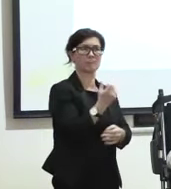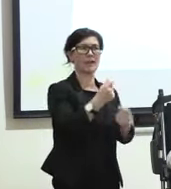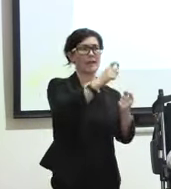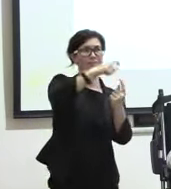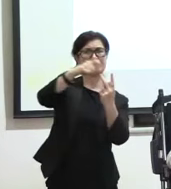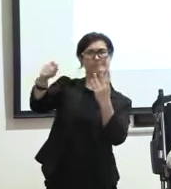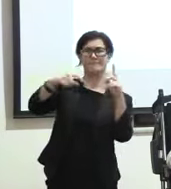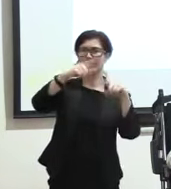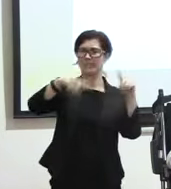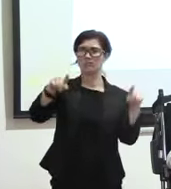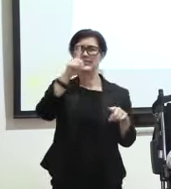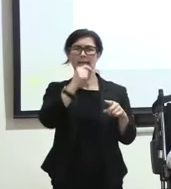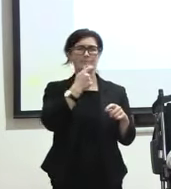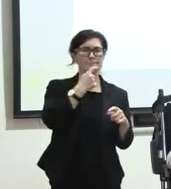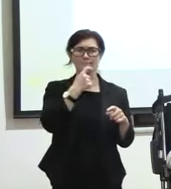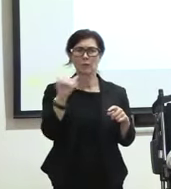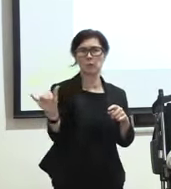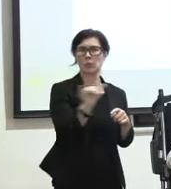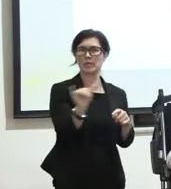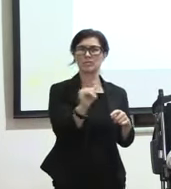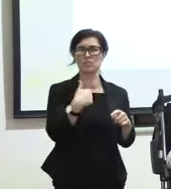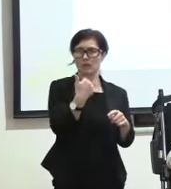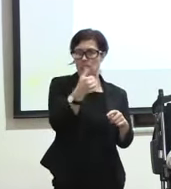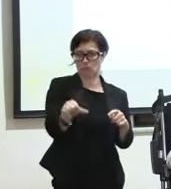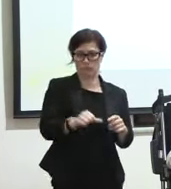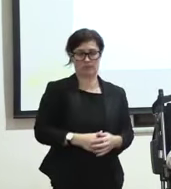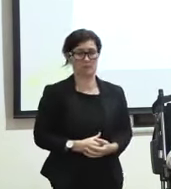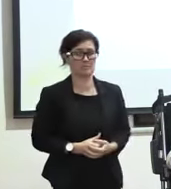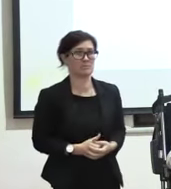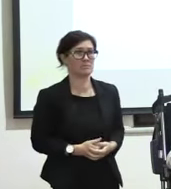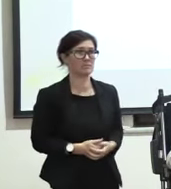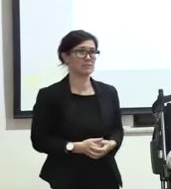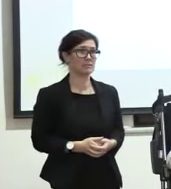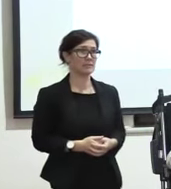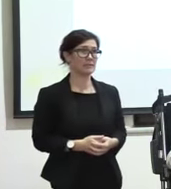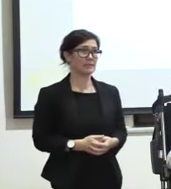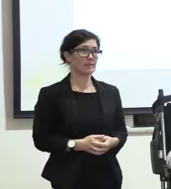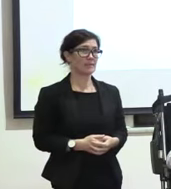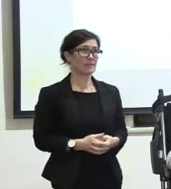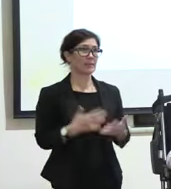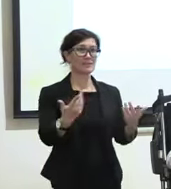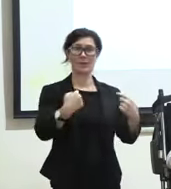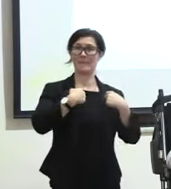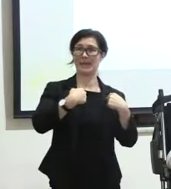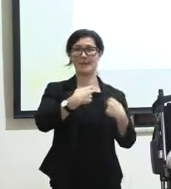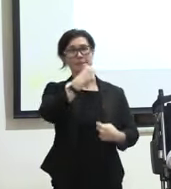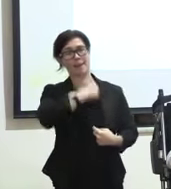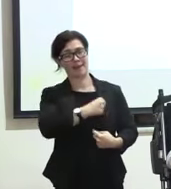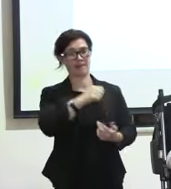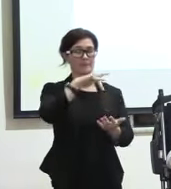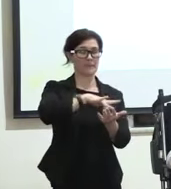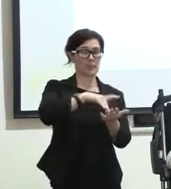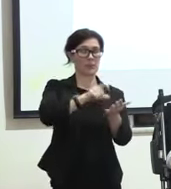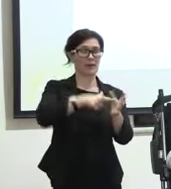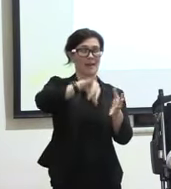choose. So I'm pretty much, as male, middle-class, white